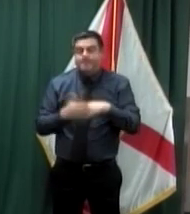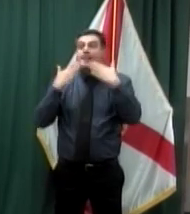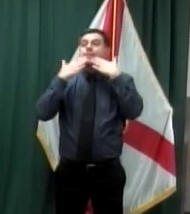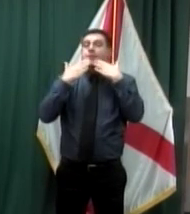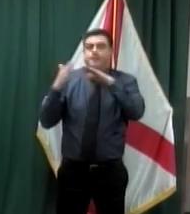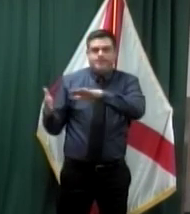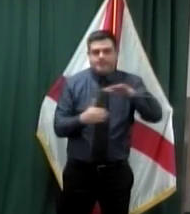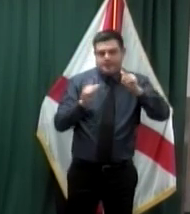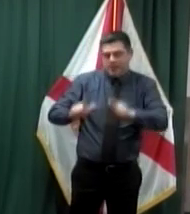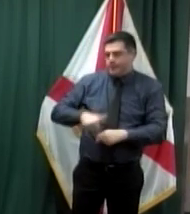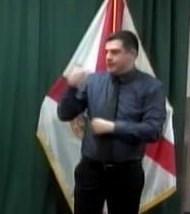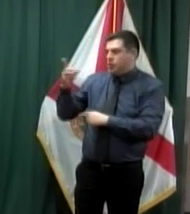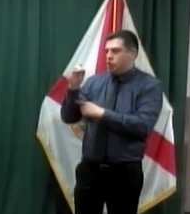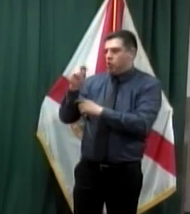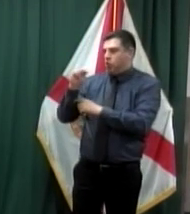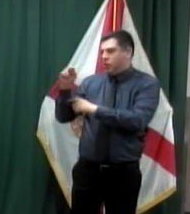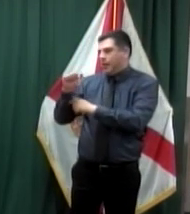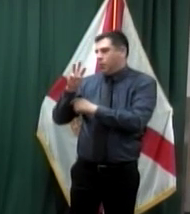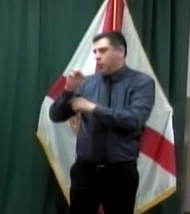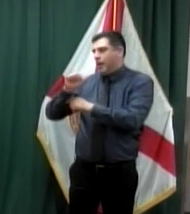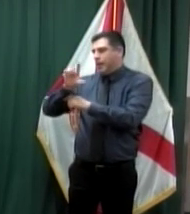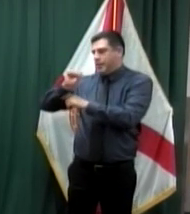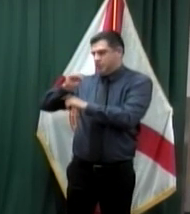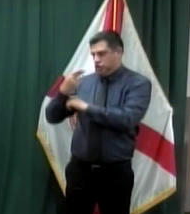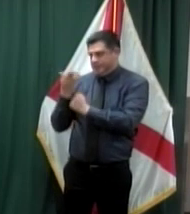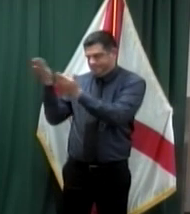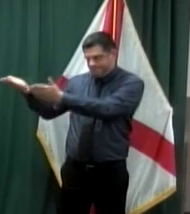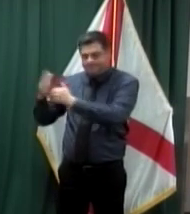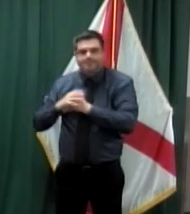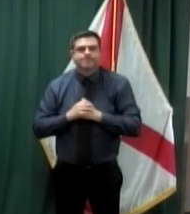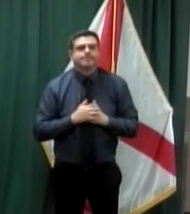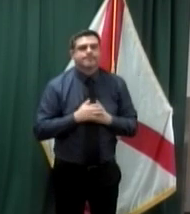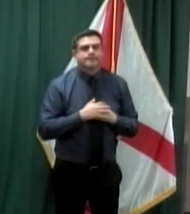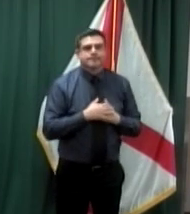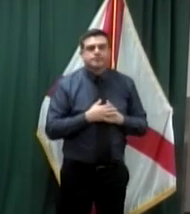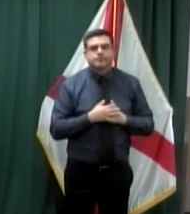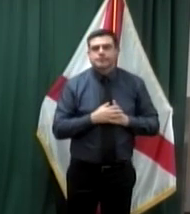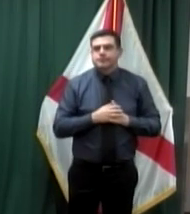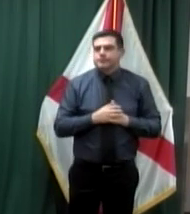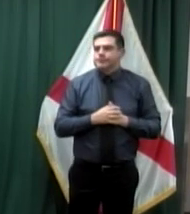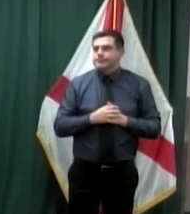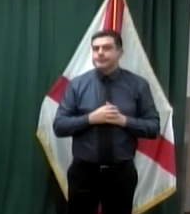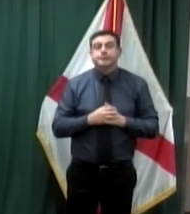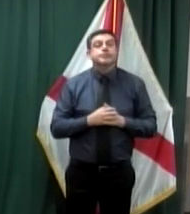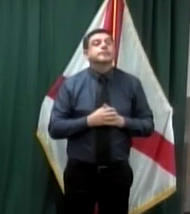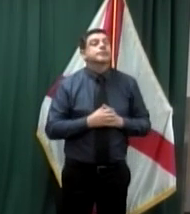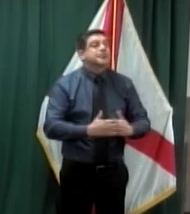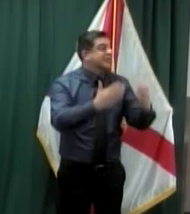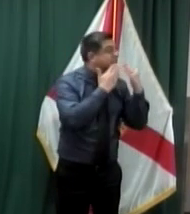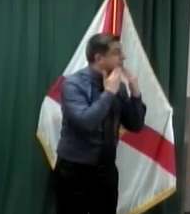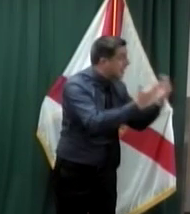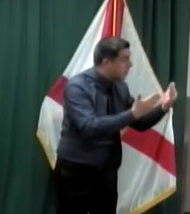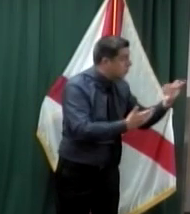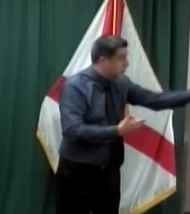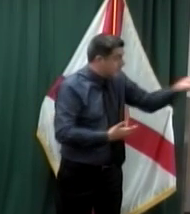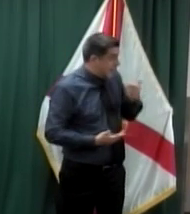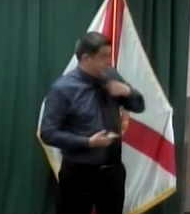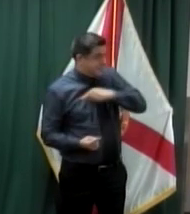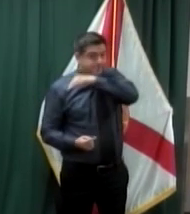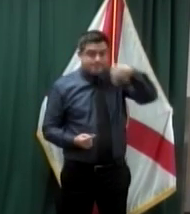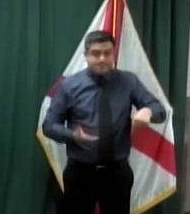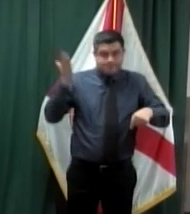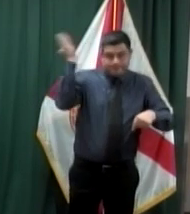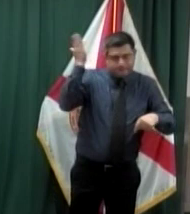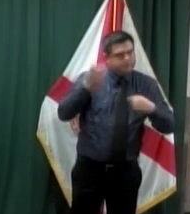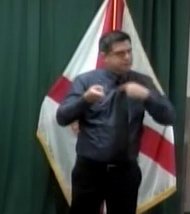Good afternoon. Thank you, Alan. First and foremost, I would like to commend our community, as Chairman Zembower mentioned, for all of your